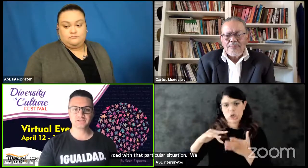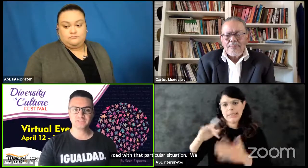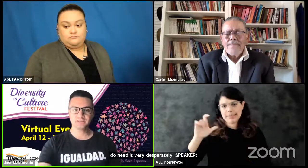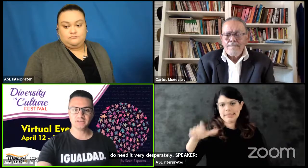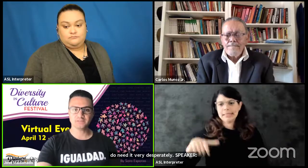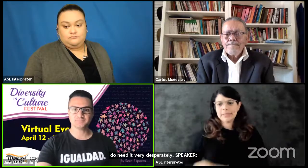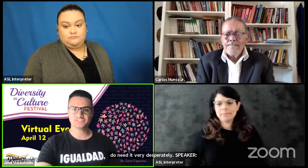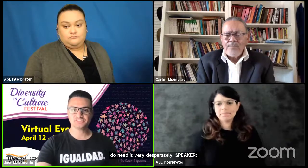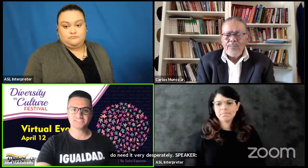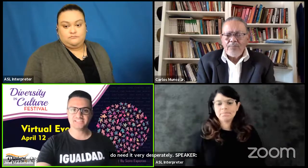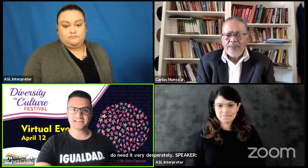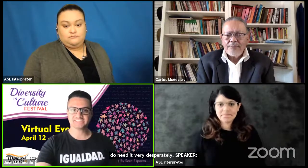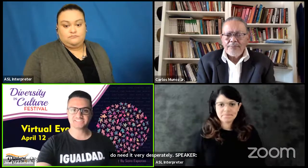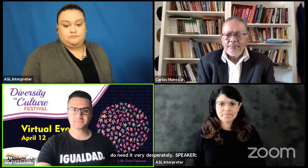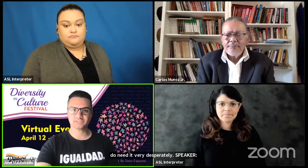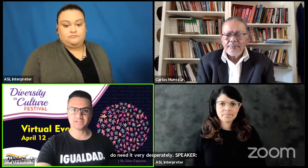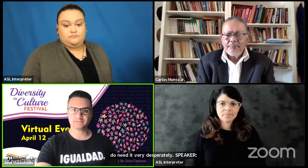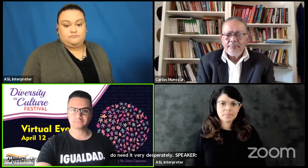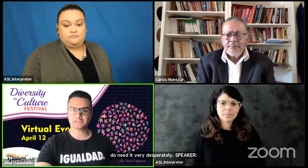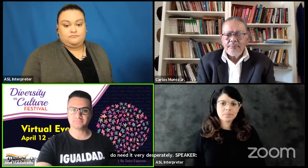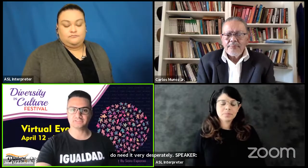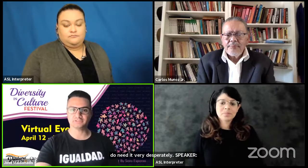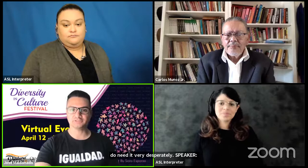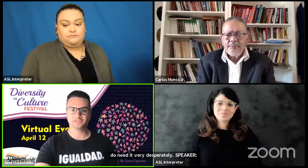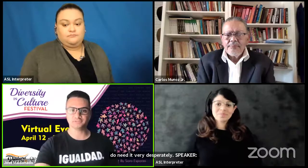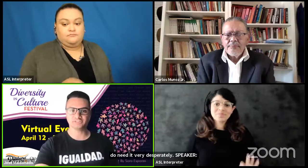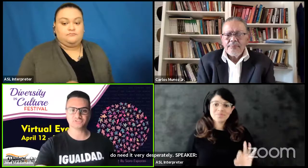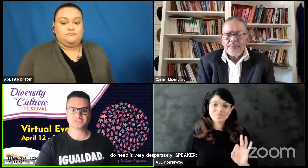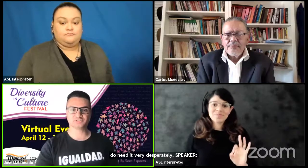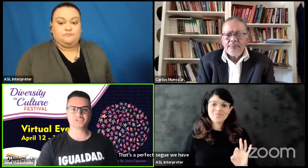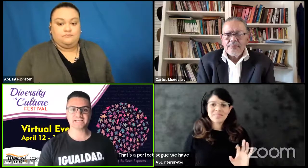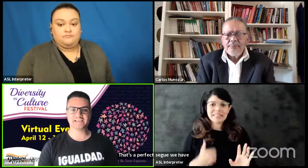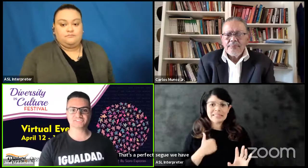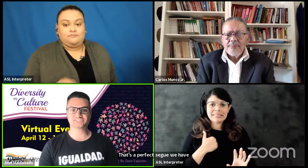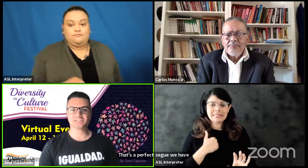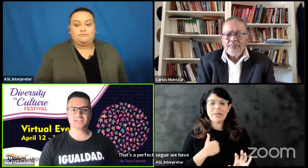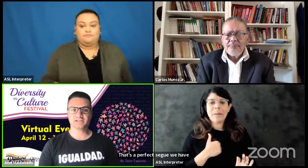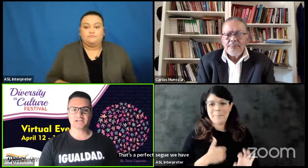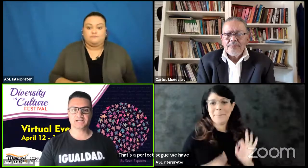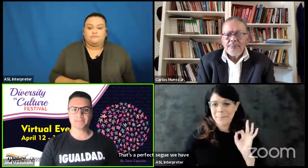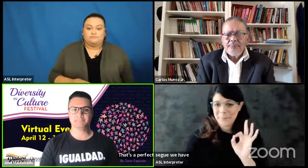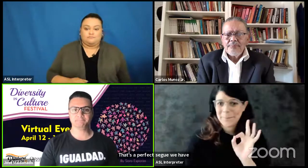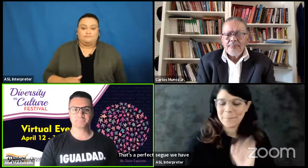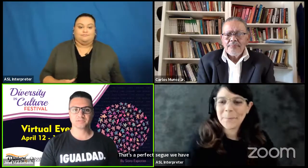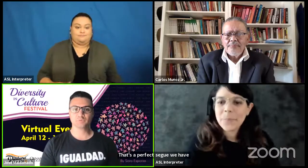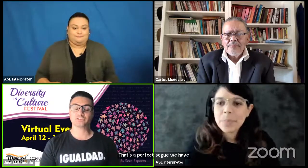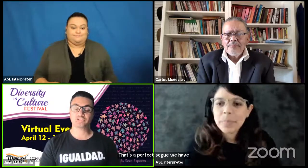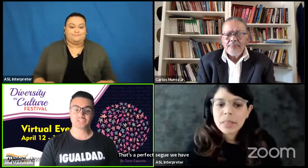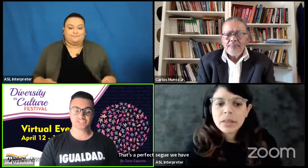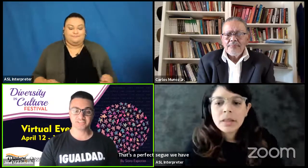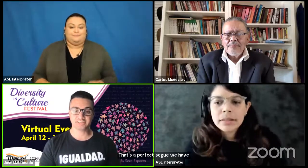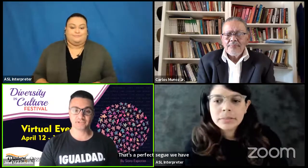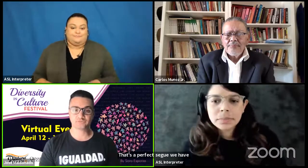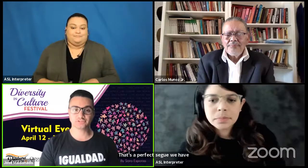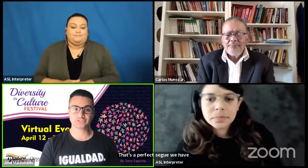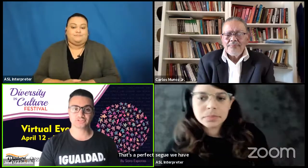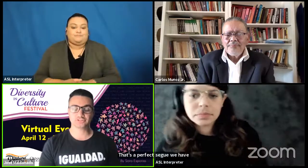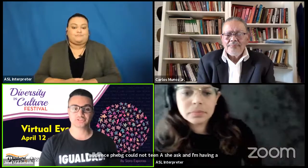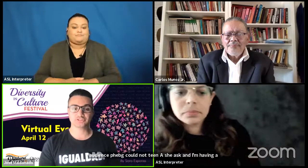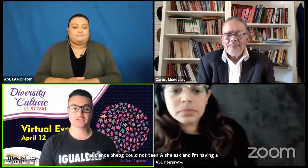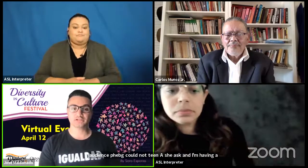Baylor. Mm-hmm. She asks, I'm sorry, I'm having a little issue on my screen. So she asks, well, earlier she said, thank